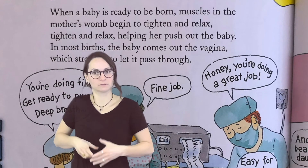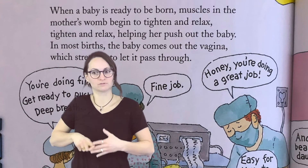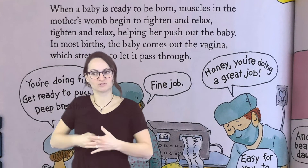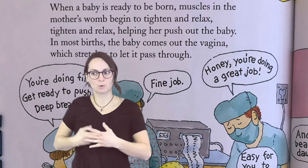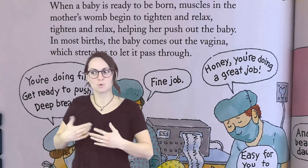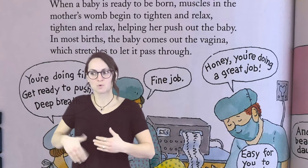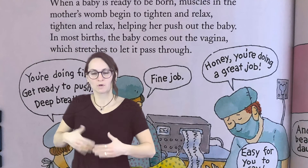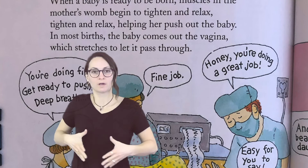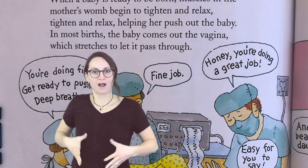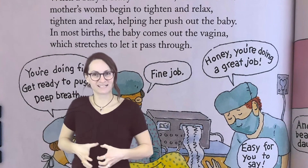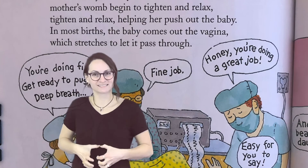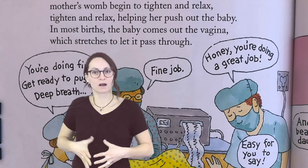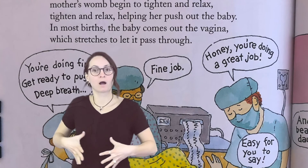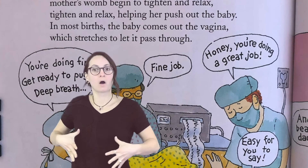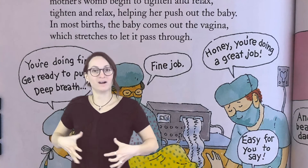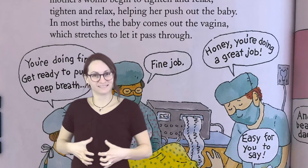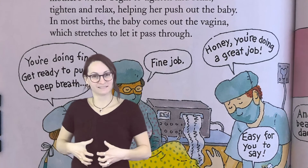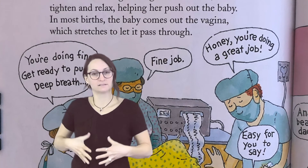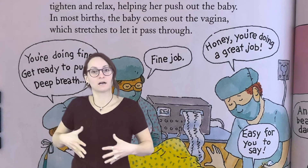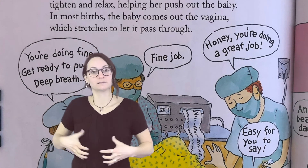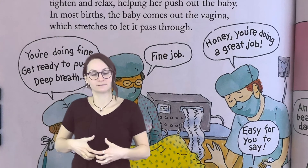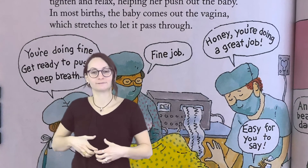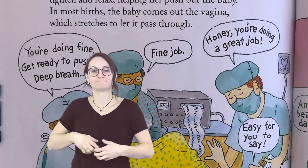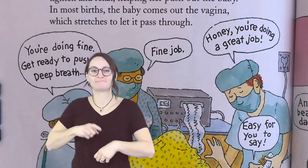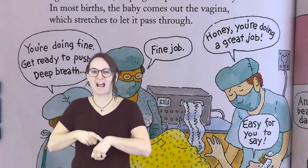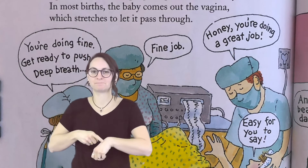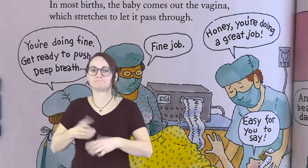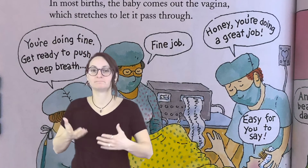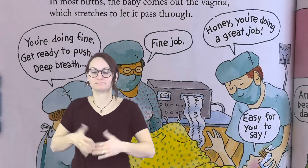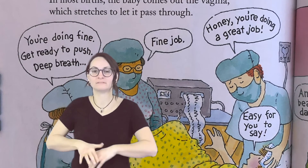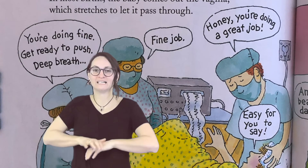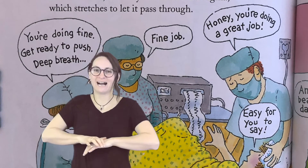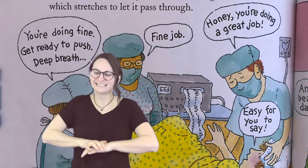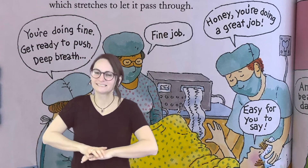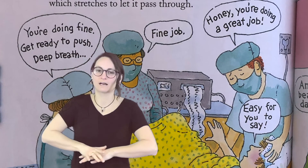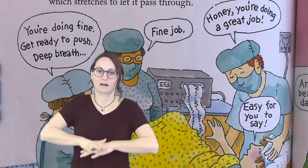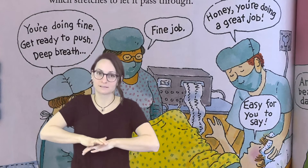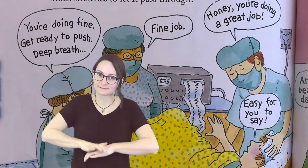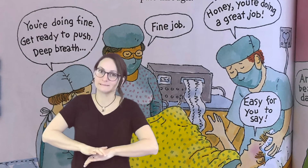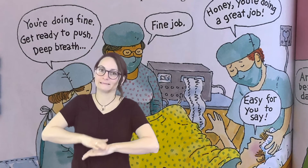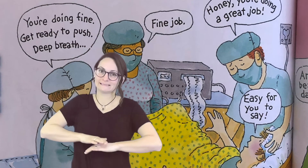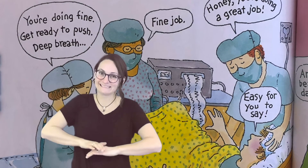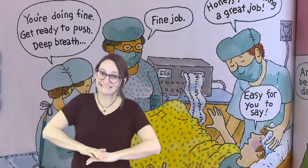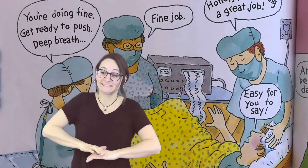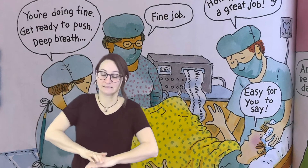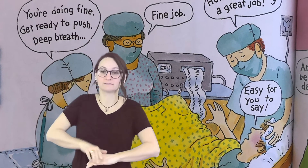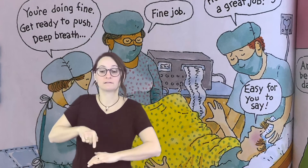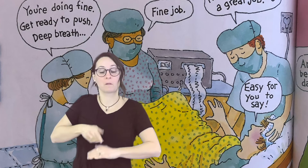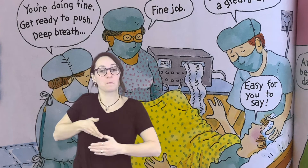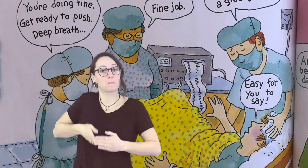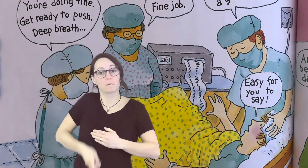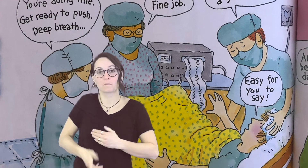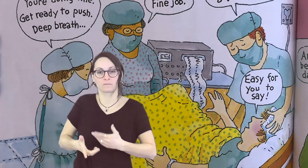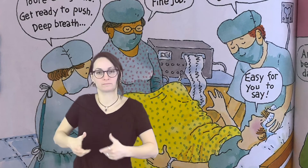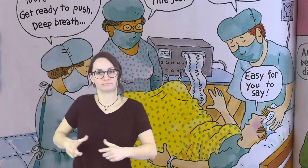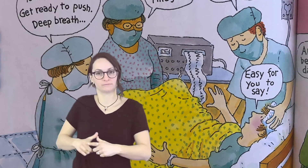tighten and relax, helping her push out the baby. In most births, the baby comes out the vagina,